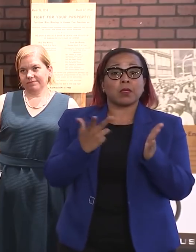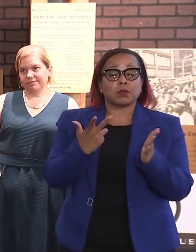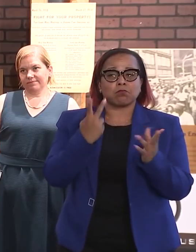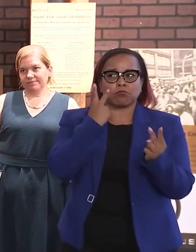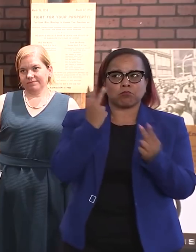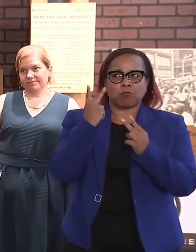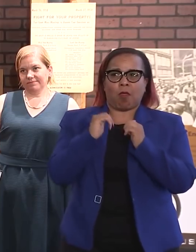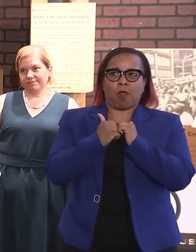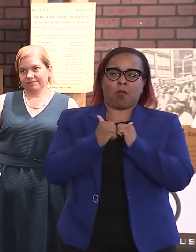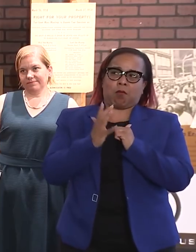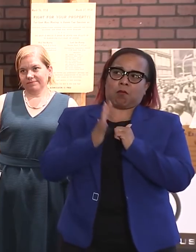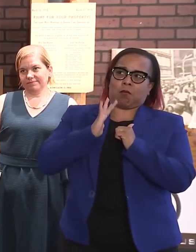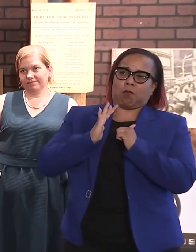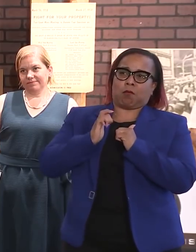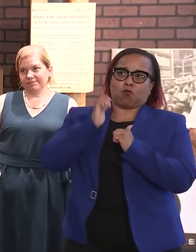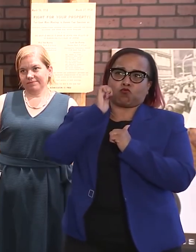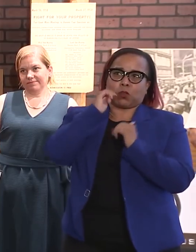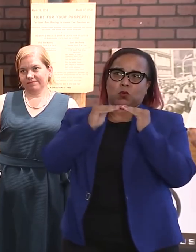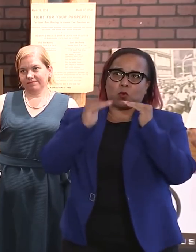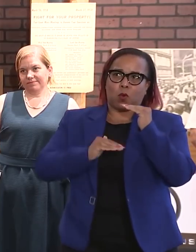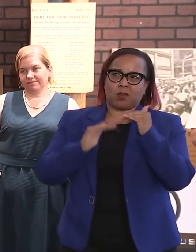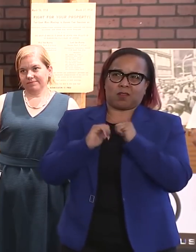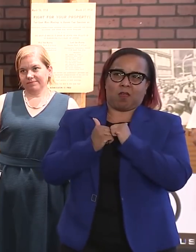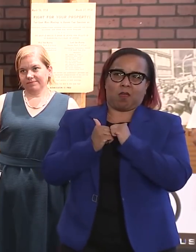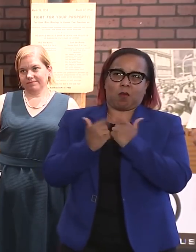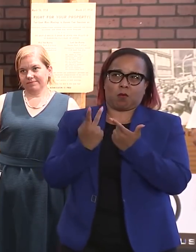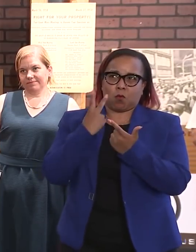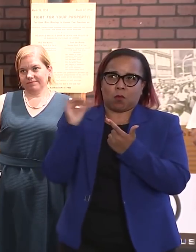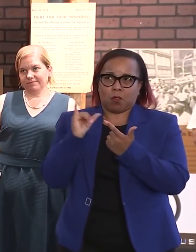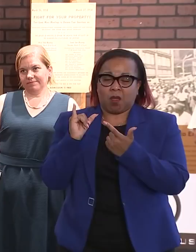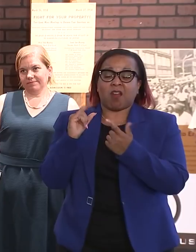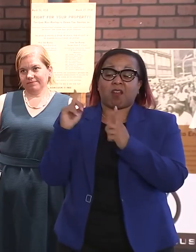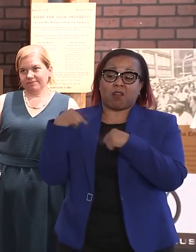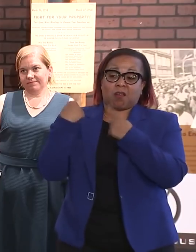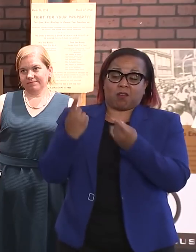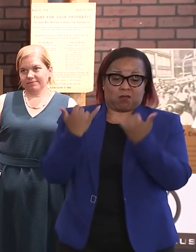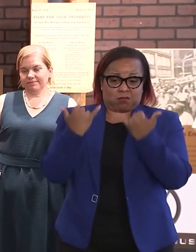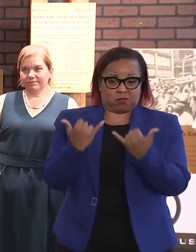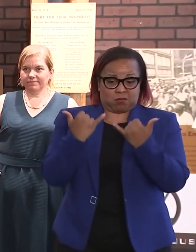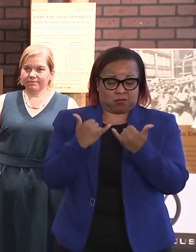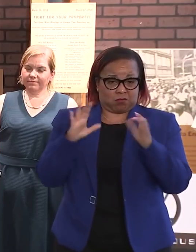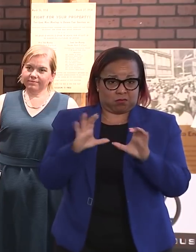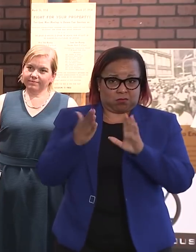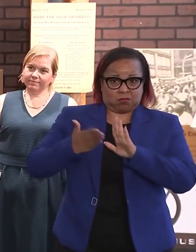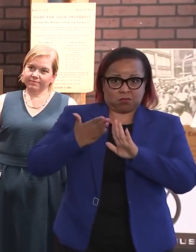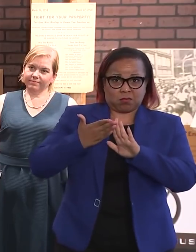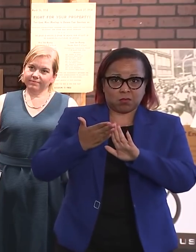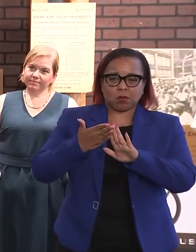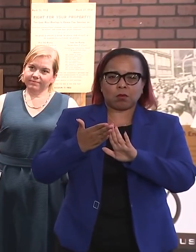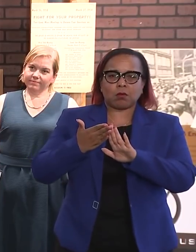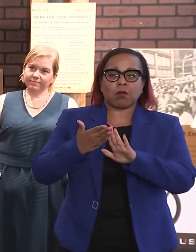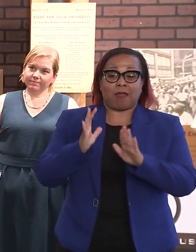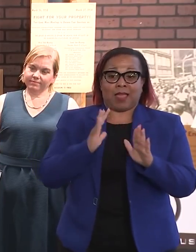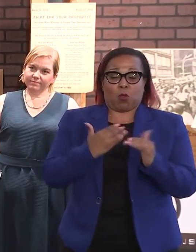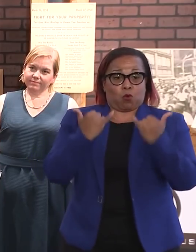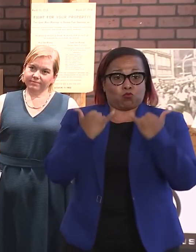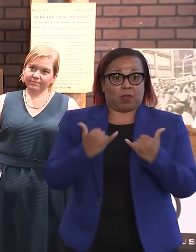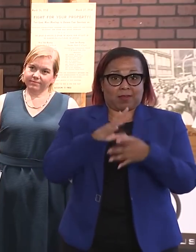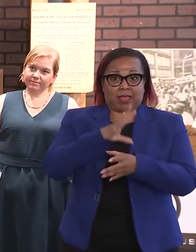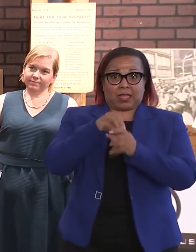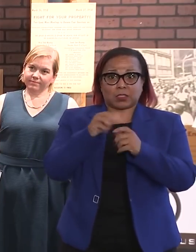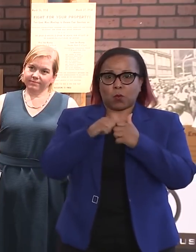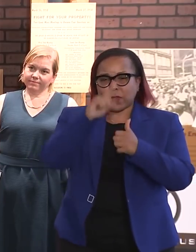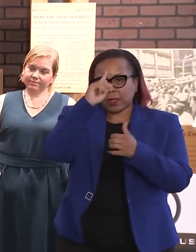reflecting on how past racial inequalities were and continue to be produced and reclaiming our present engagements